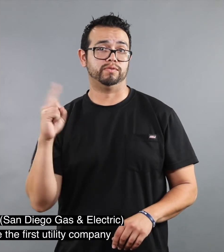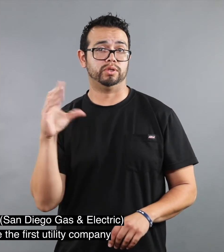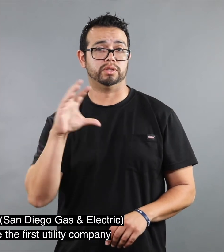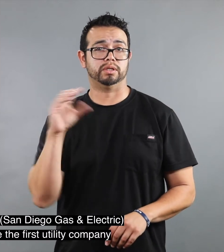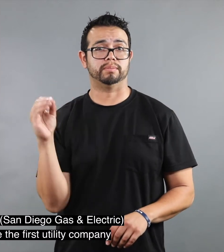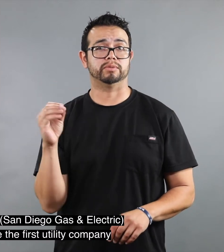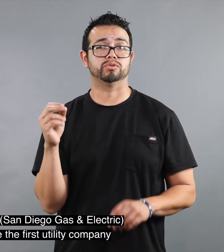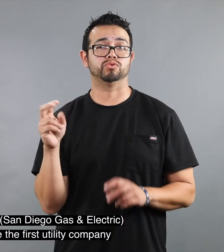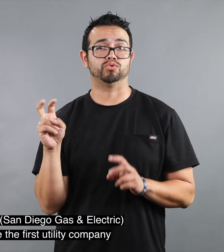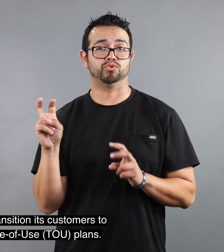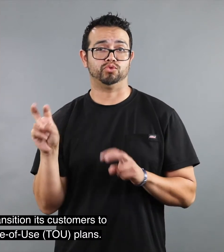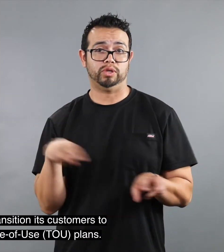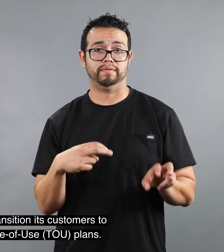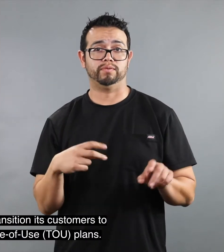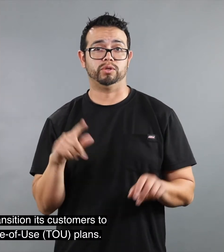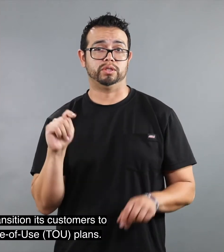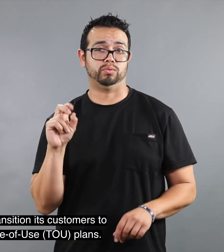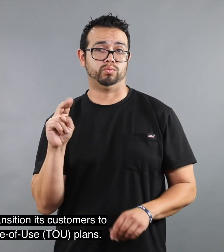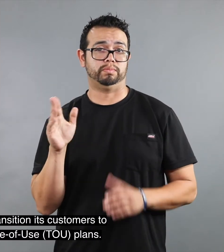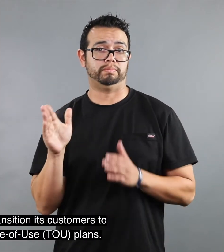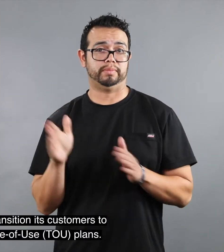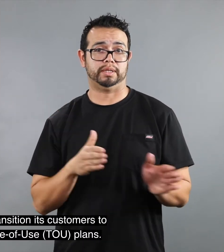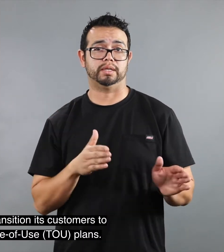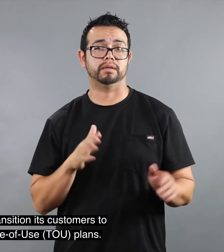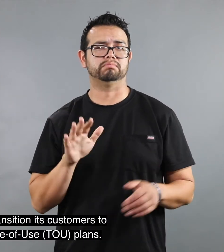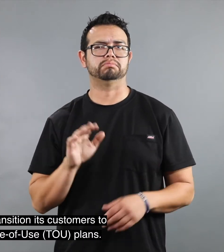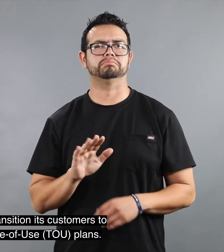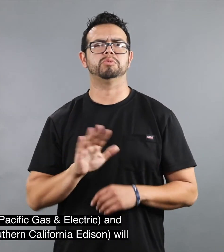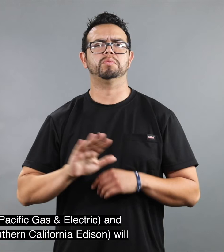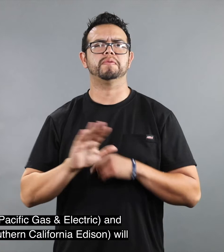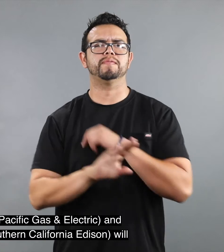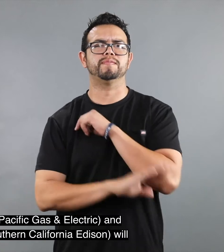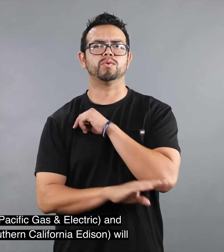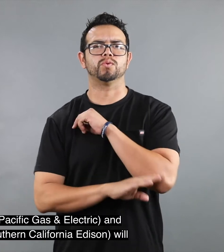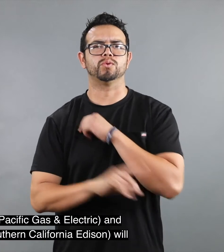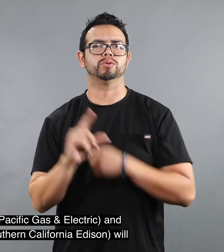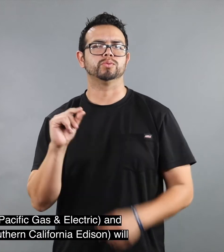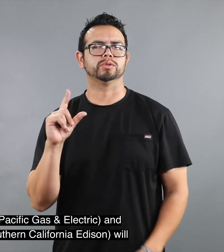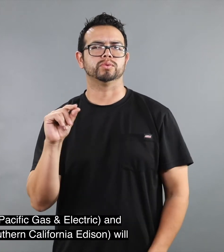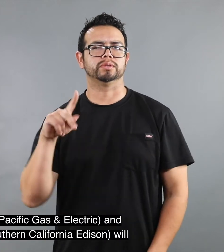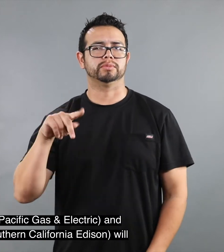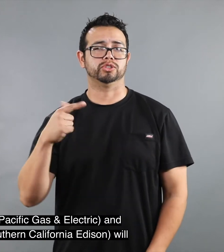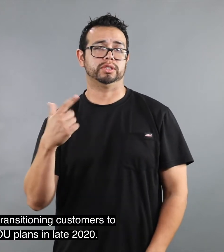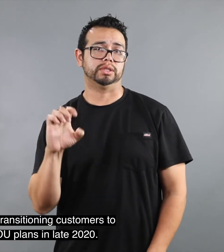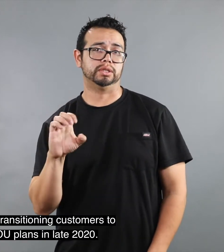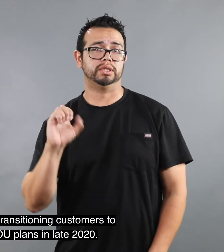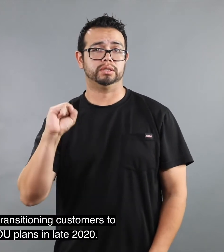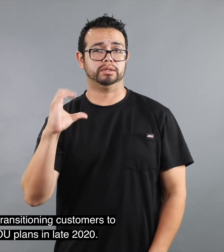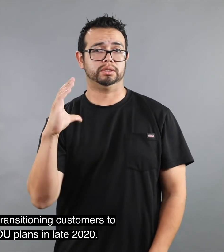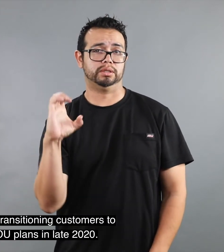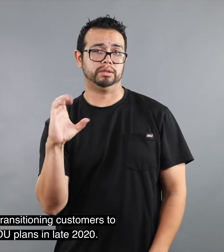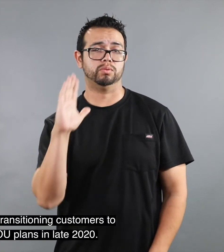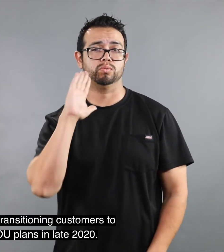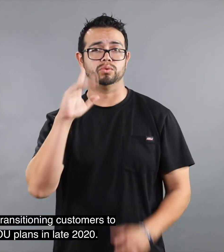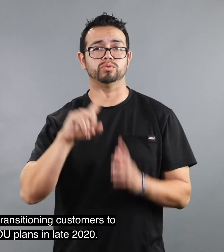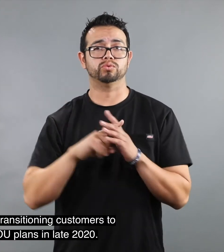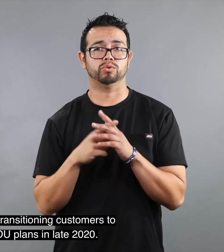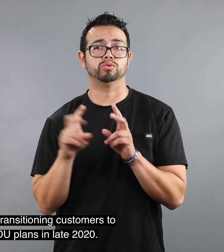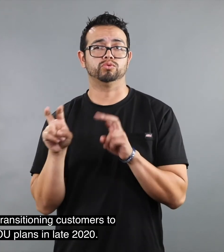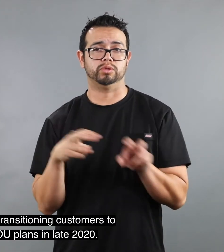its customers to time-of-use plans. PG&E and SCE will begin transitioning customers to the TOU plans in the